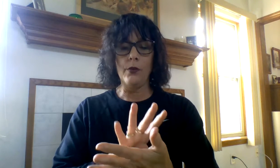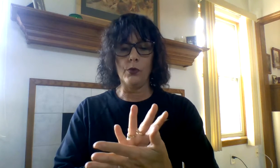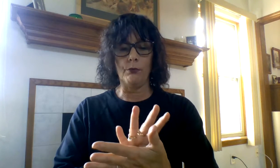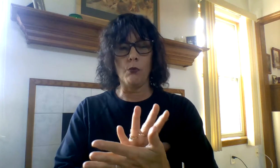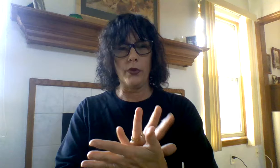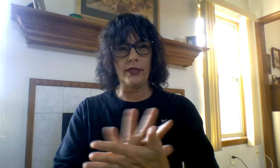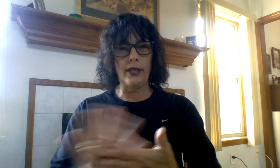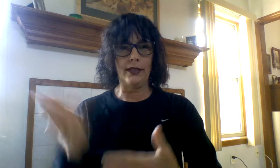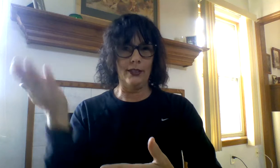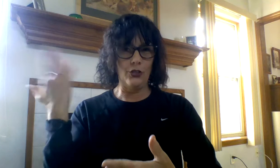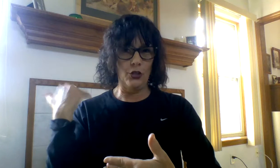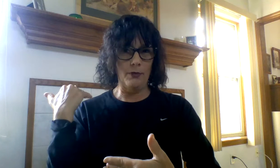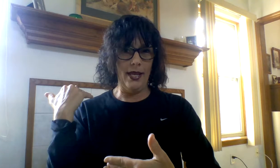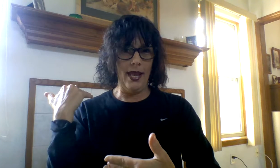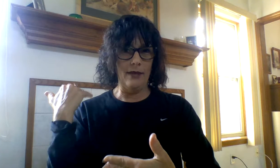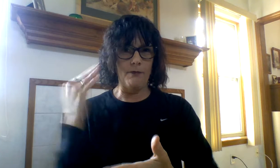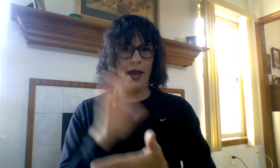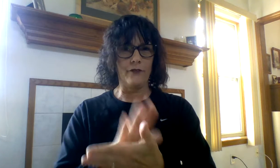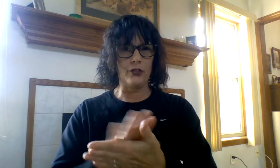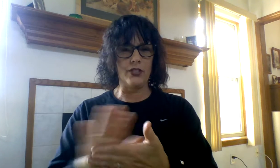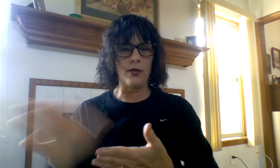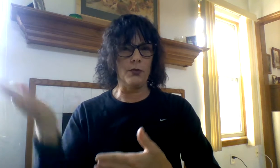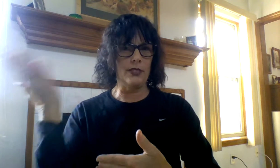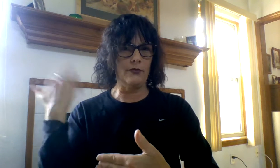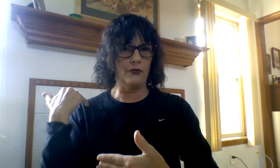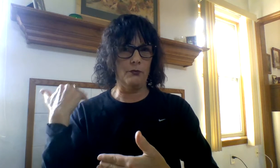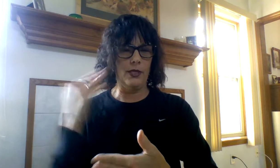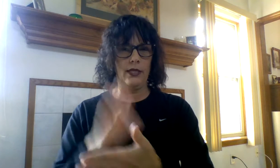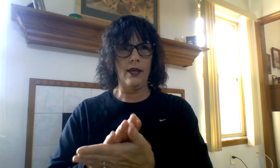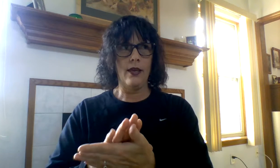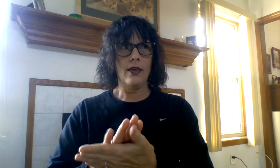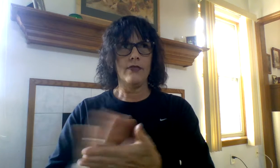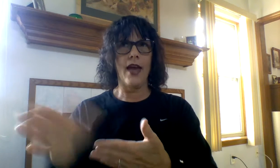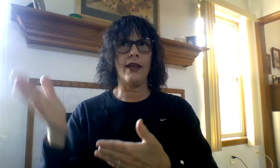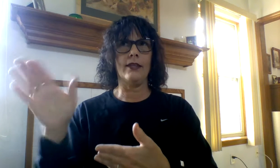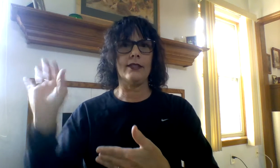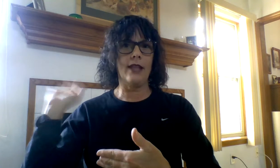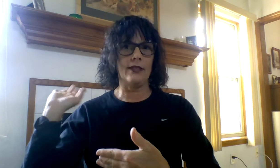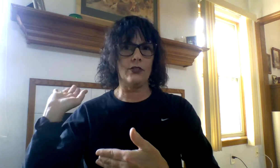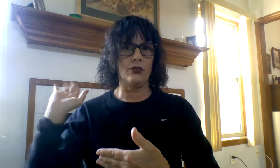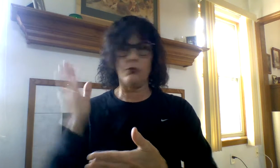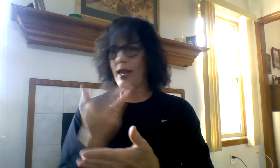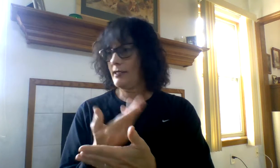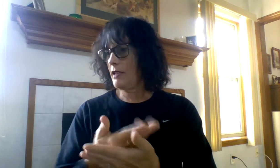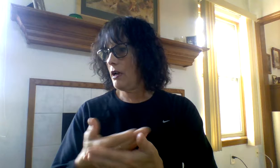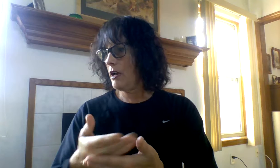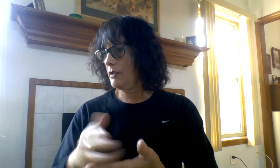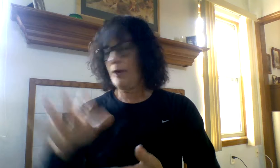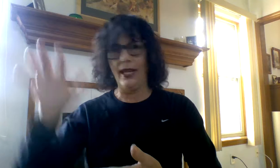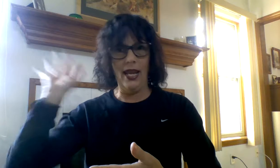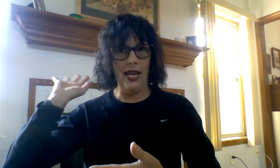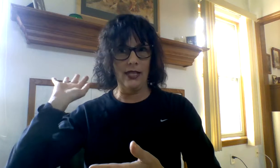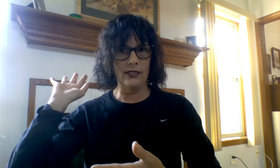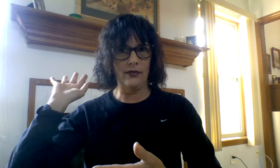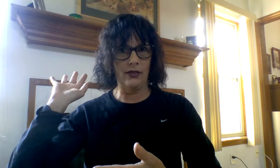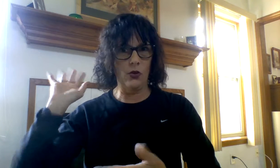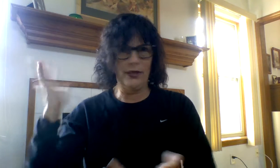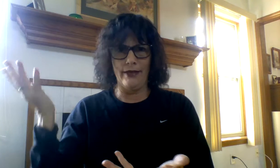will more than likely turn my hand back. For some reason, for me, that is less stress on my hand than going like